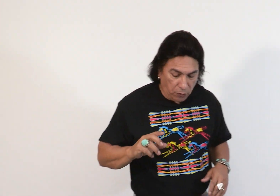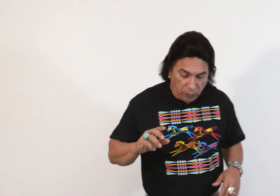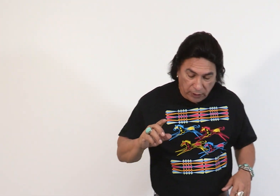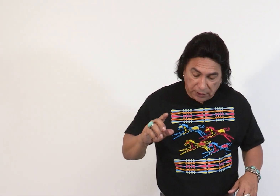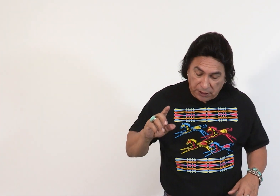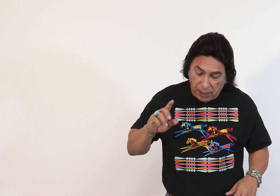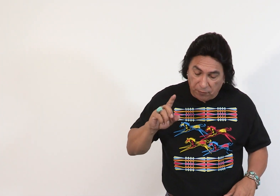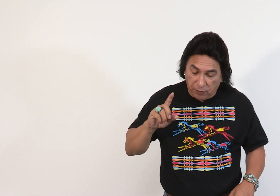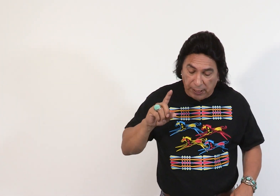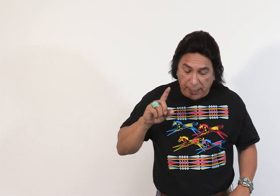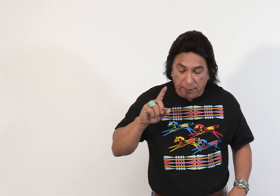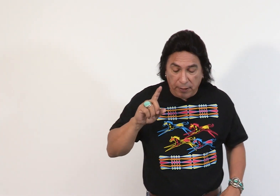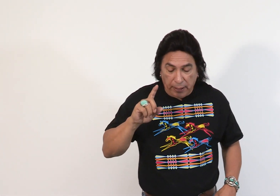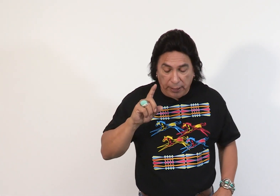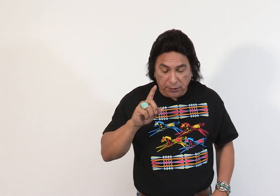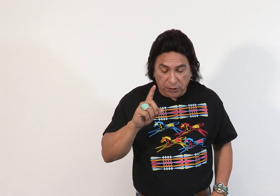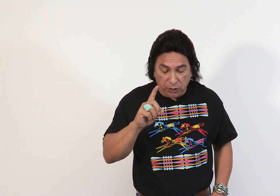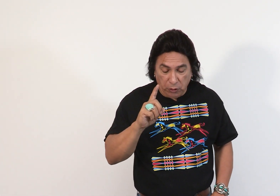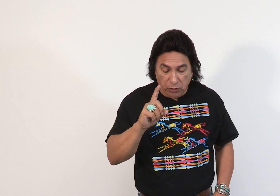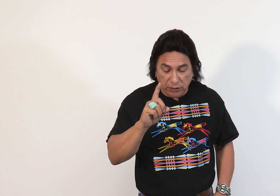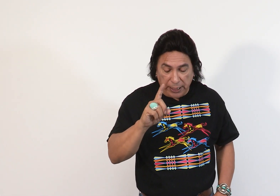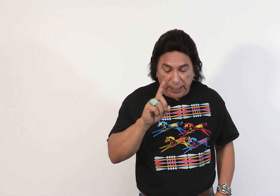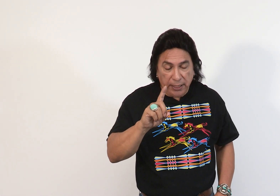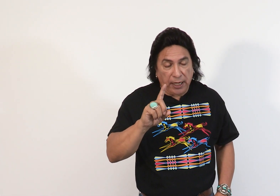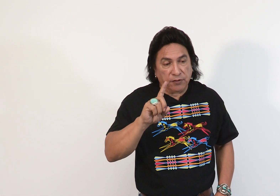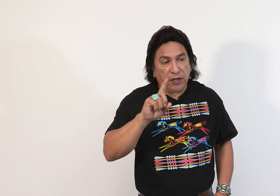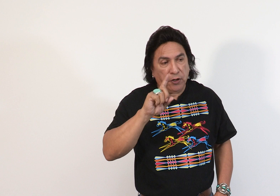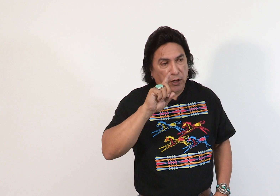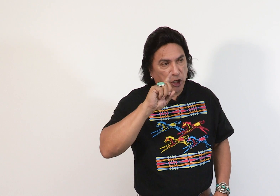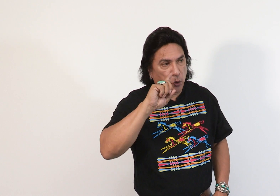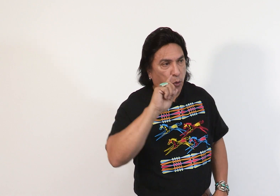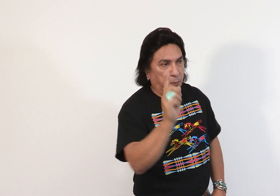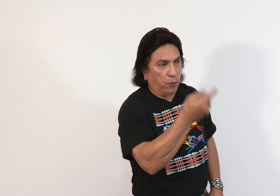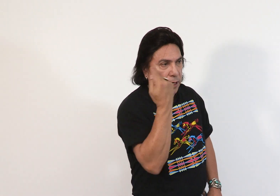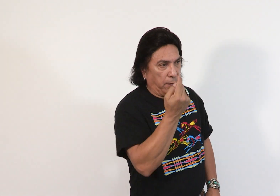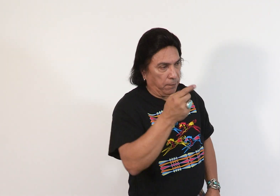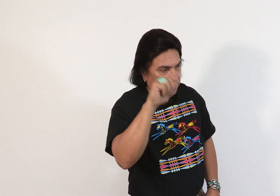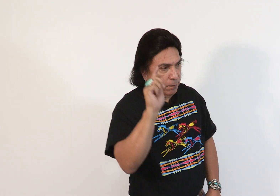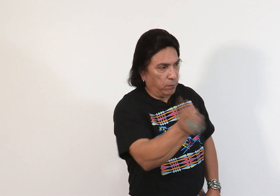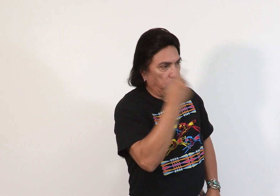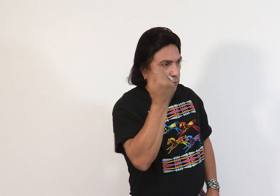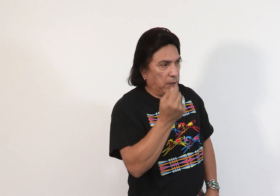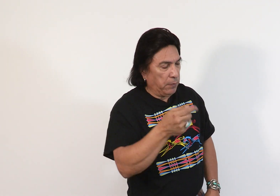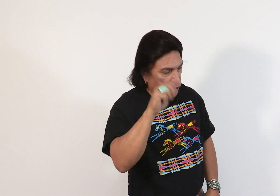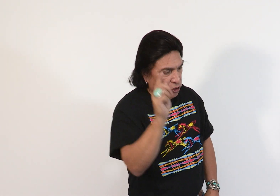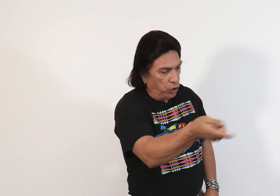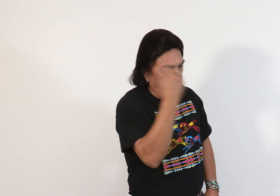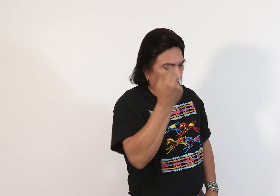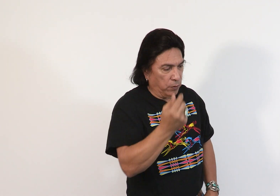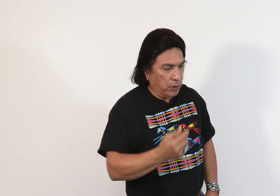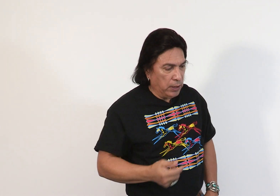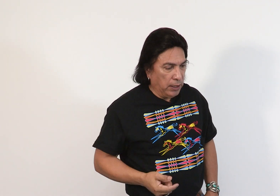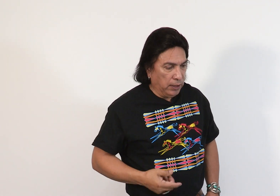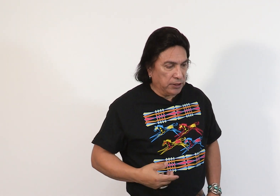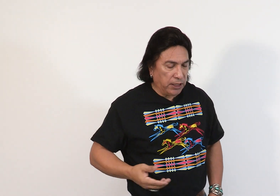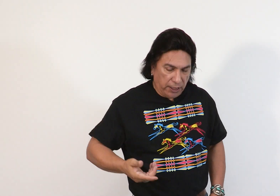So the sign for that is you use that index finger and you whip it around. That means new. And let's say it's